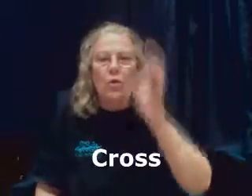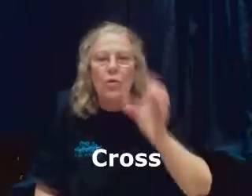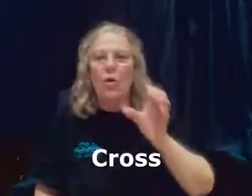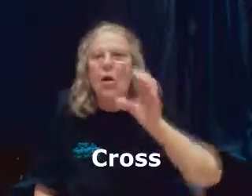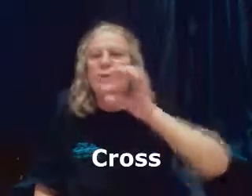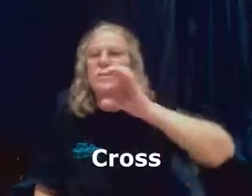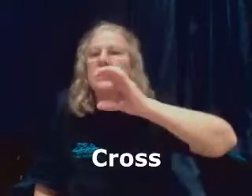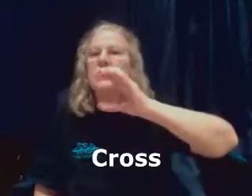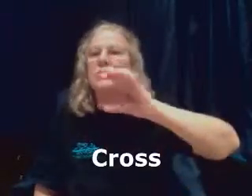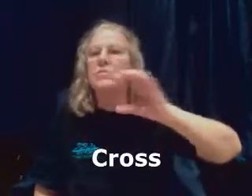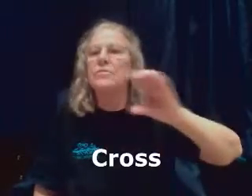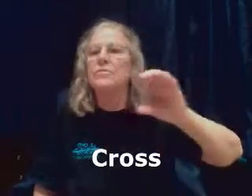Cross.